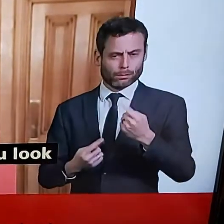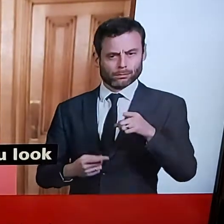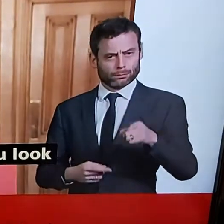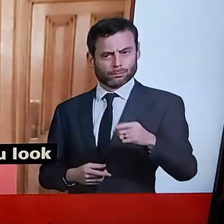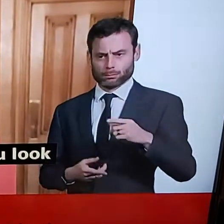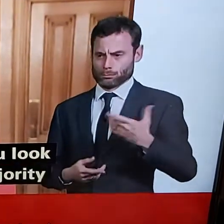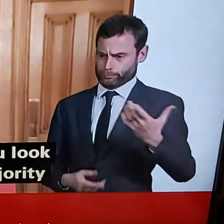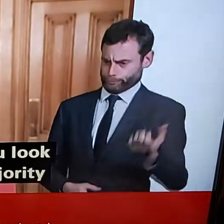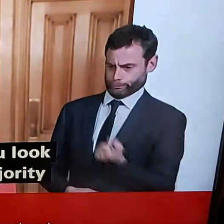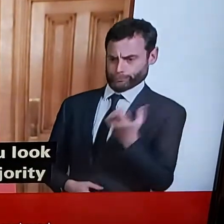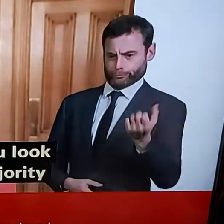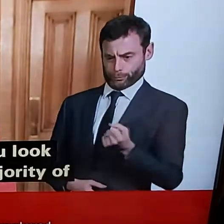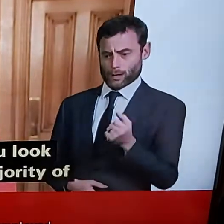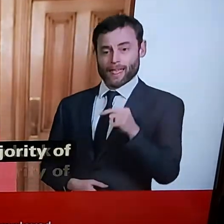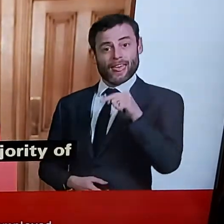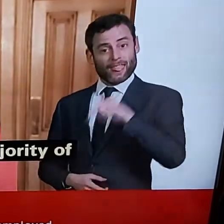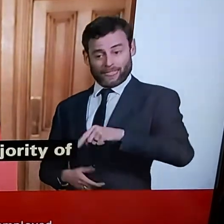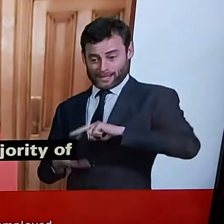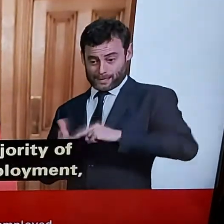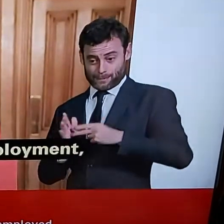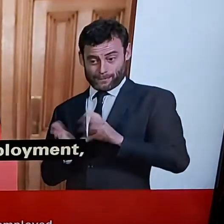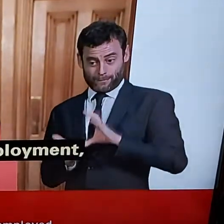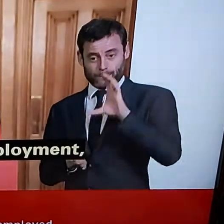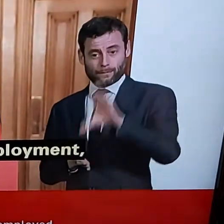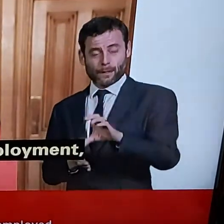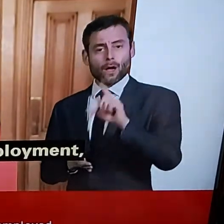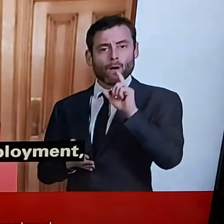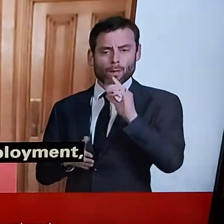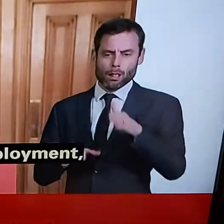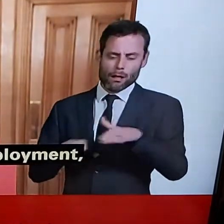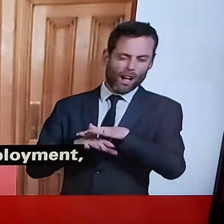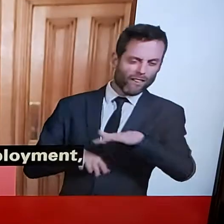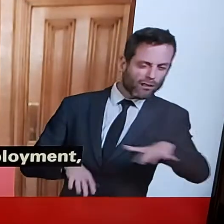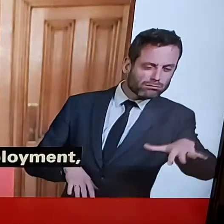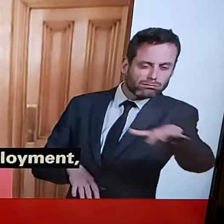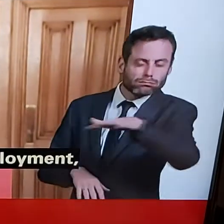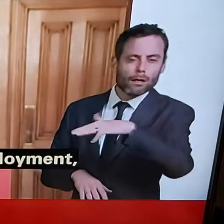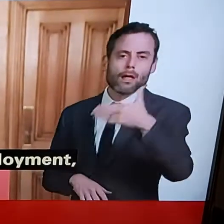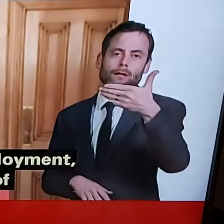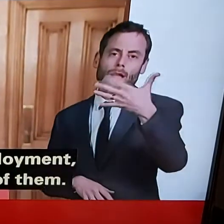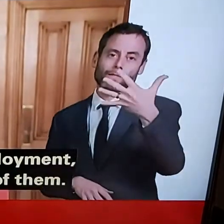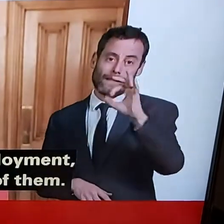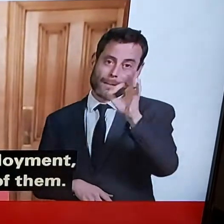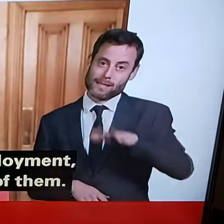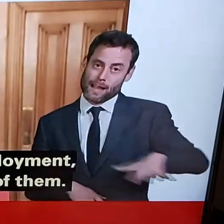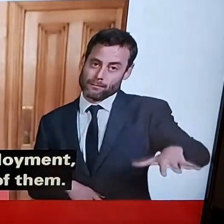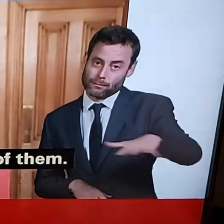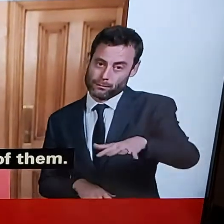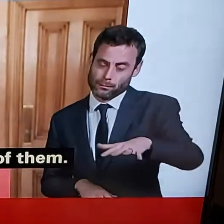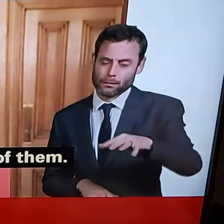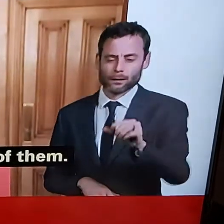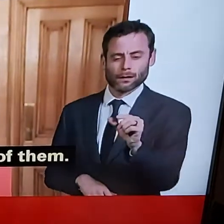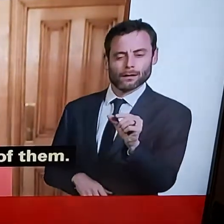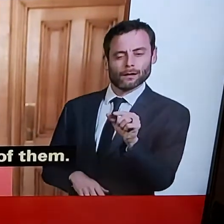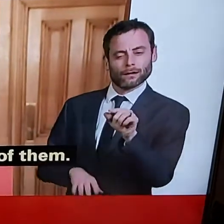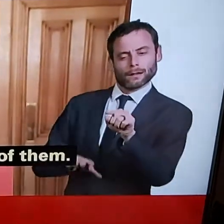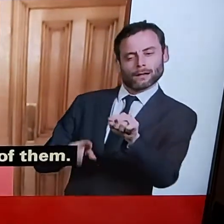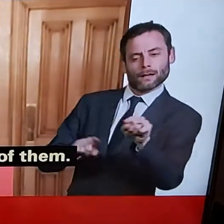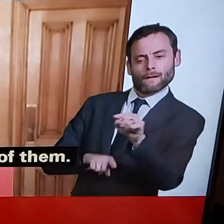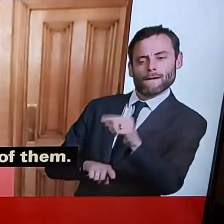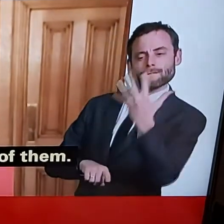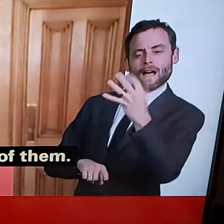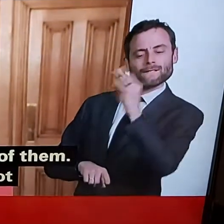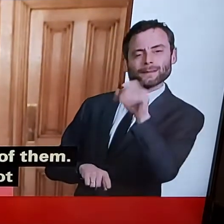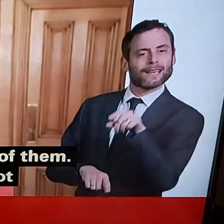this scheme will cover 95% of them. Of the people that it does not cover, that last 5%, those